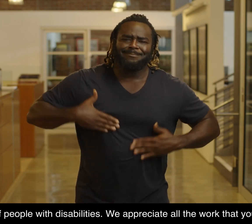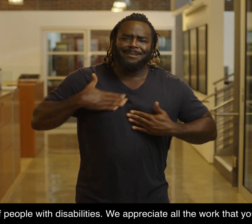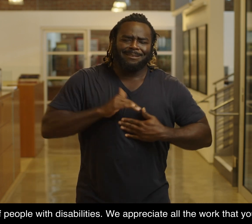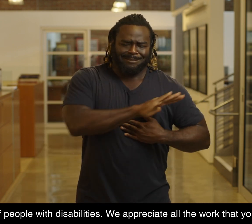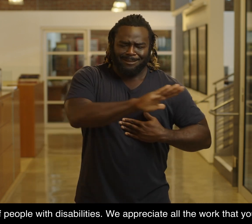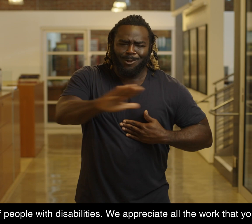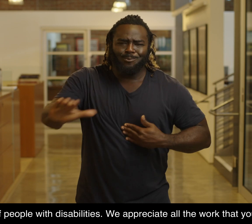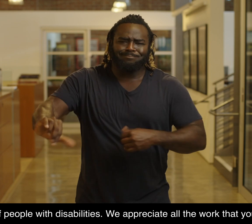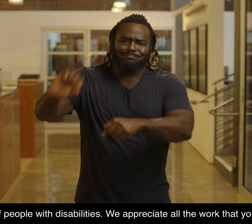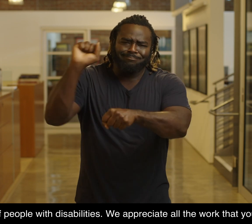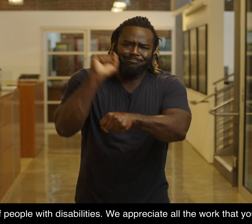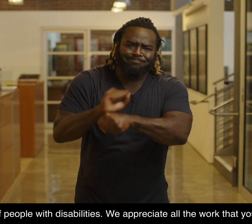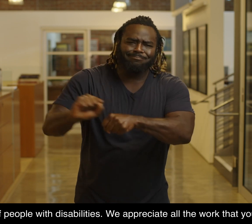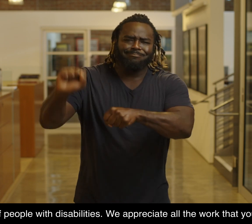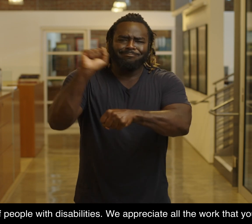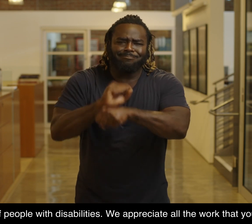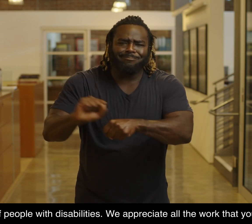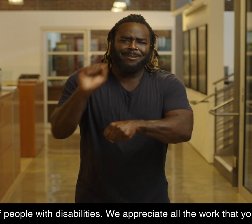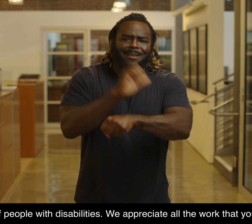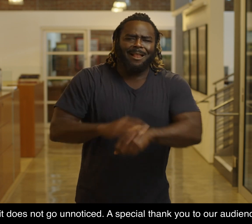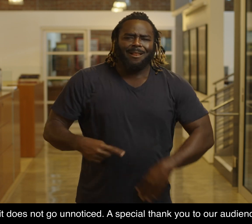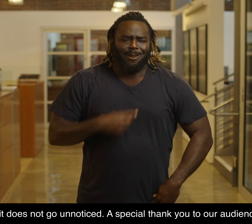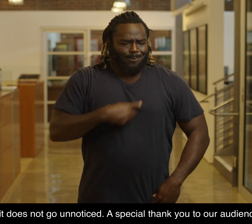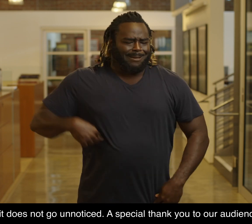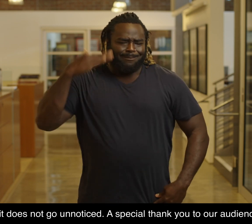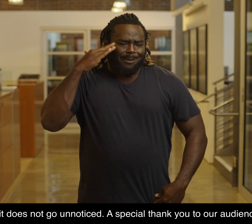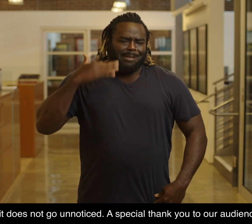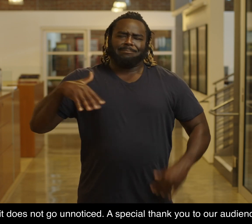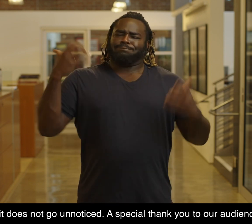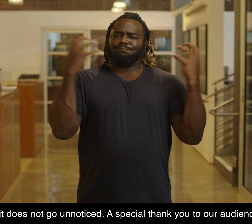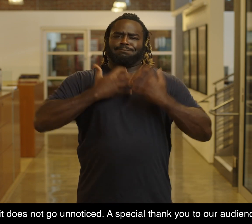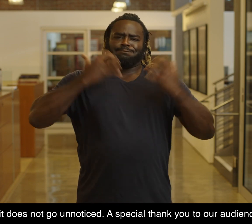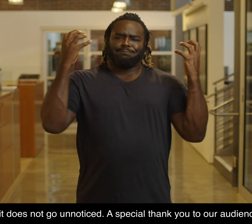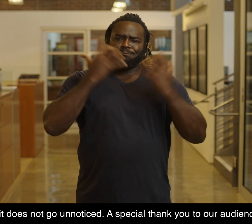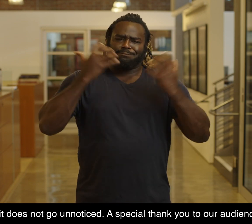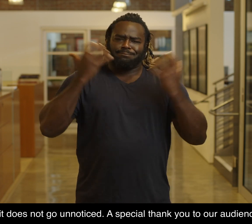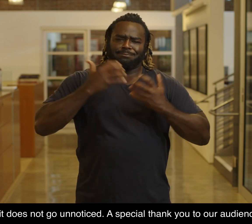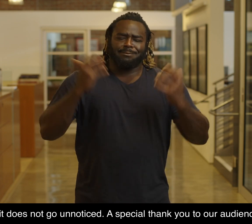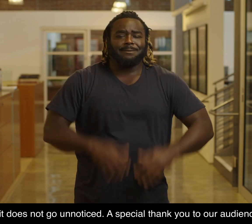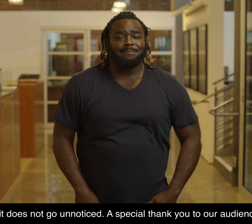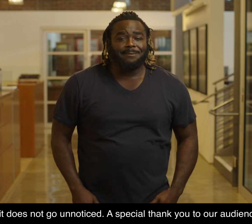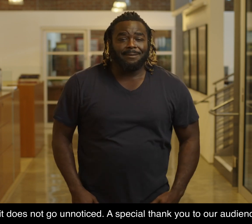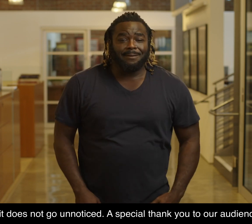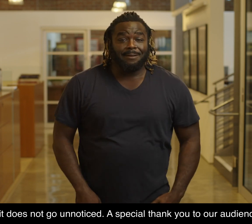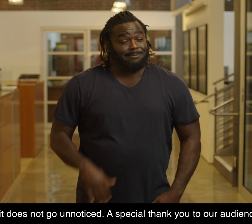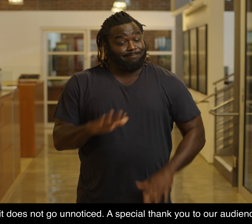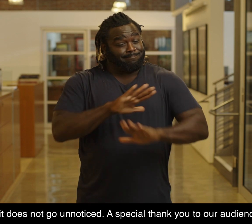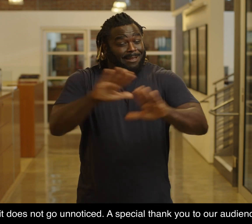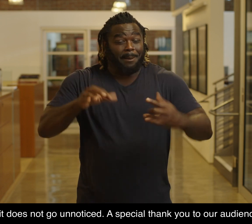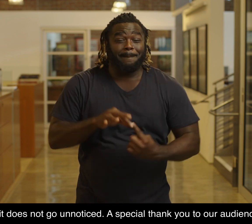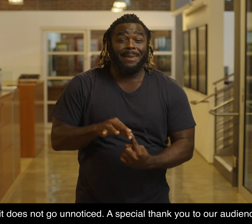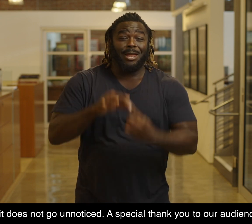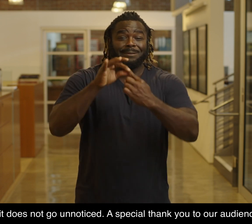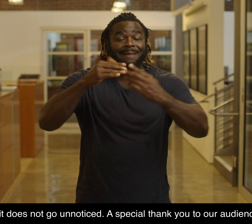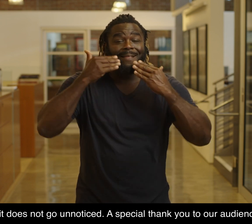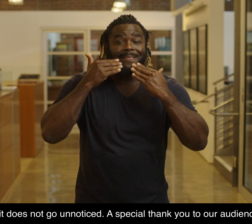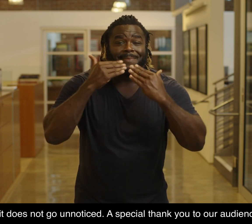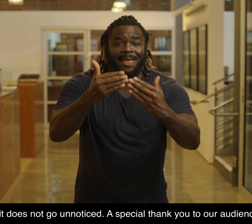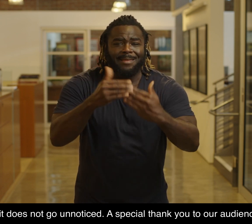We appreciate all the work that you do, and it does not go unnoticed.